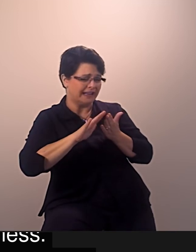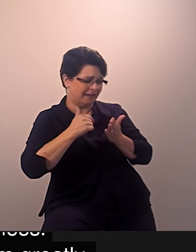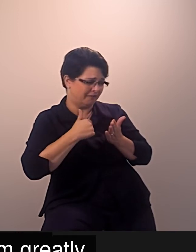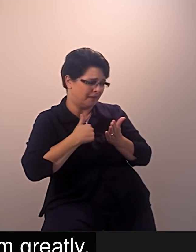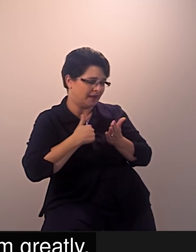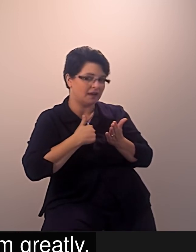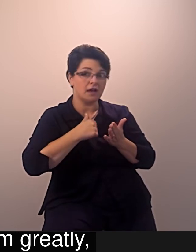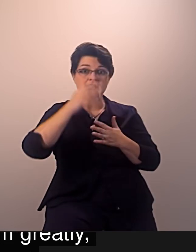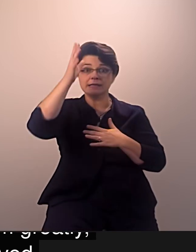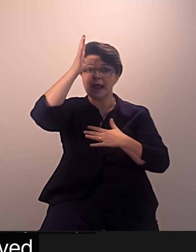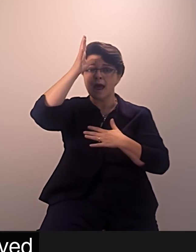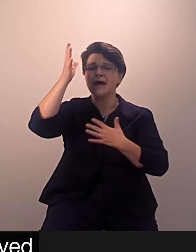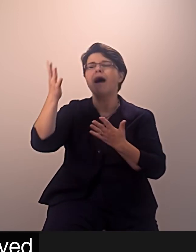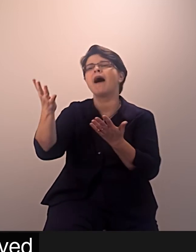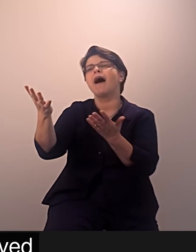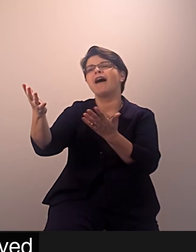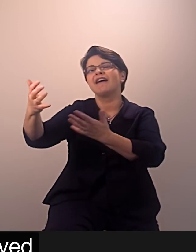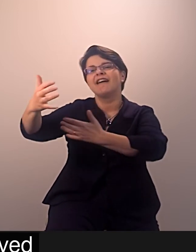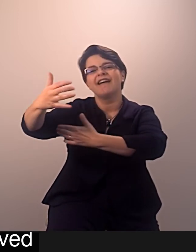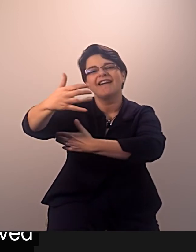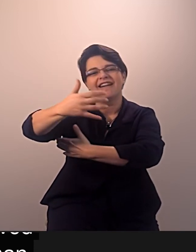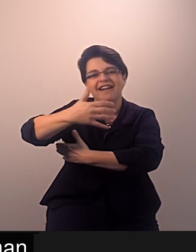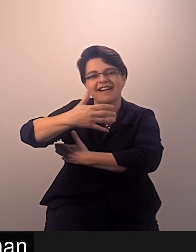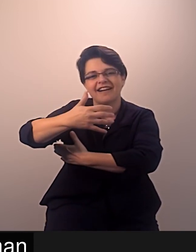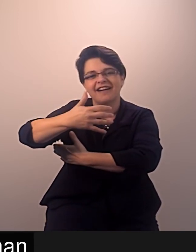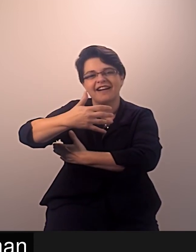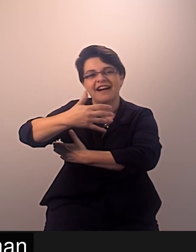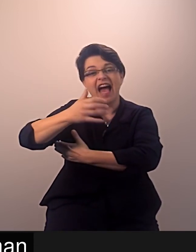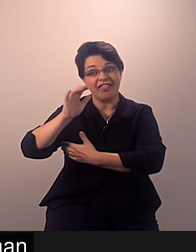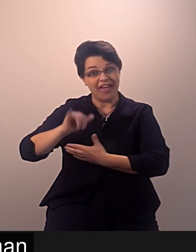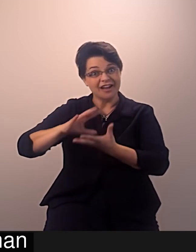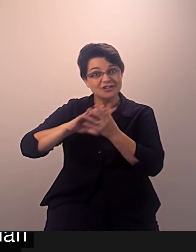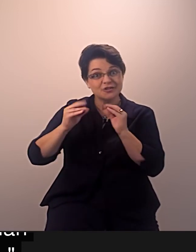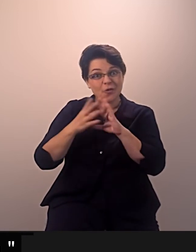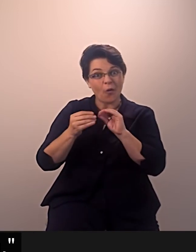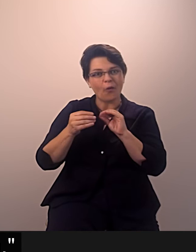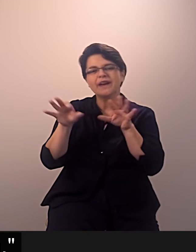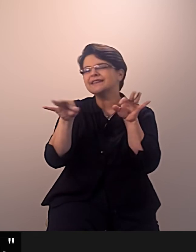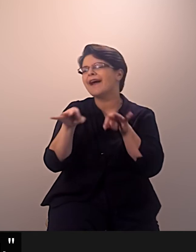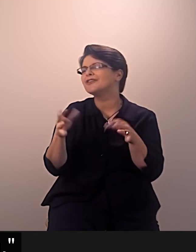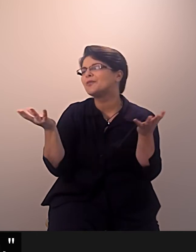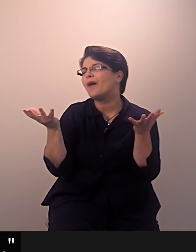he received the young man back again. This story tells us